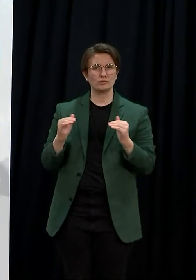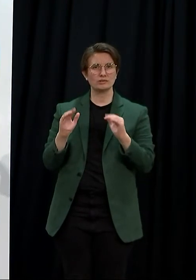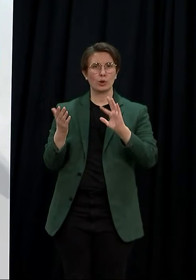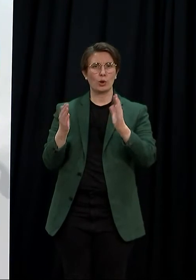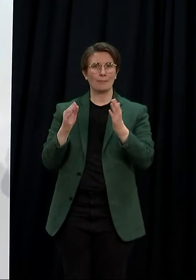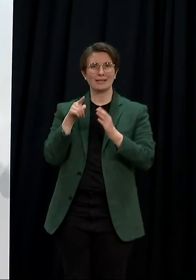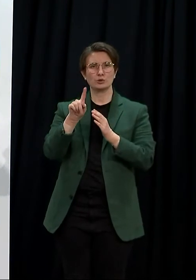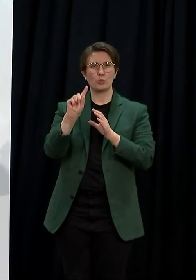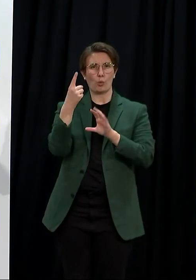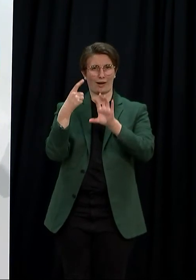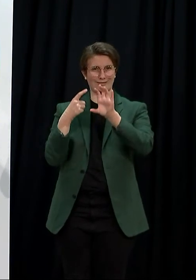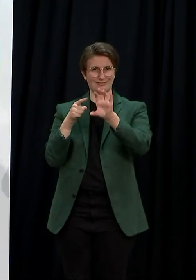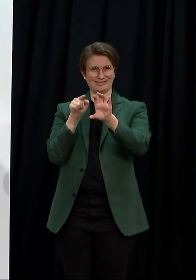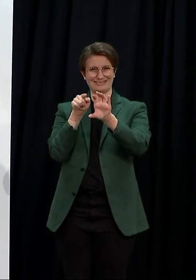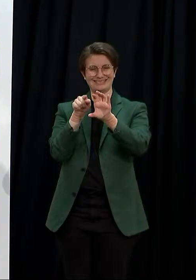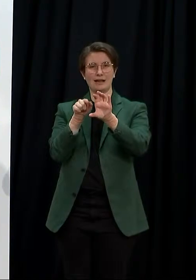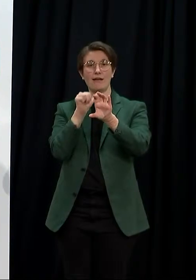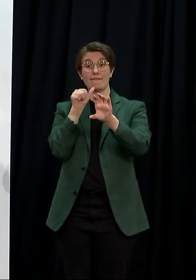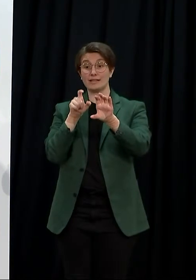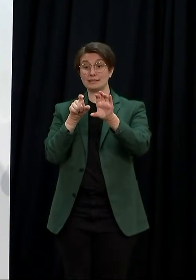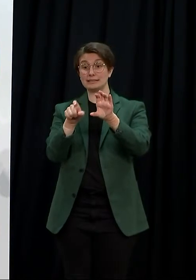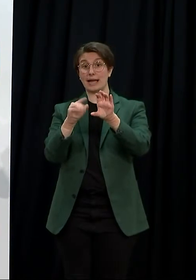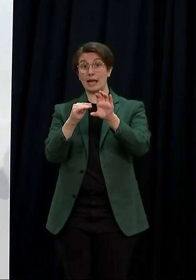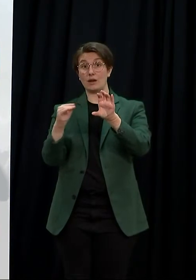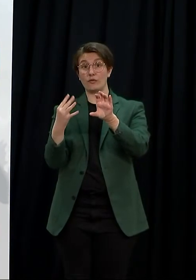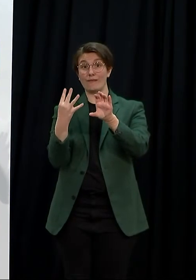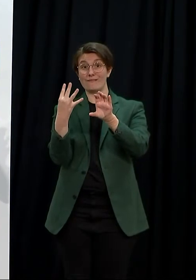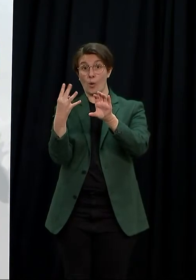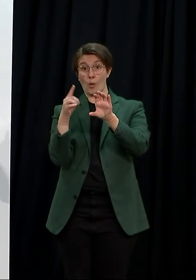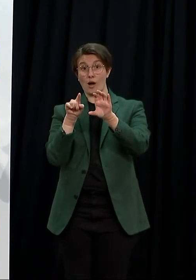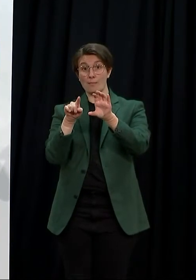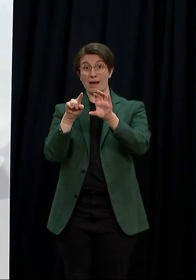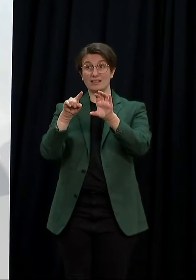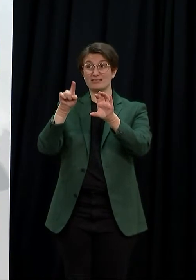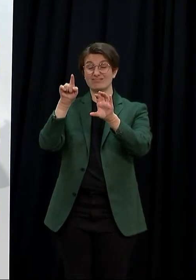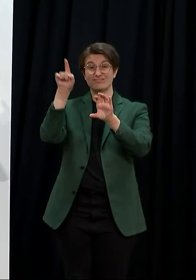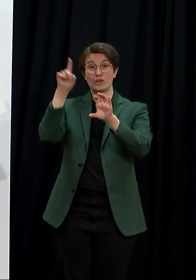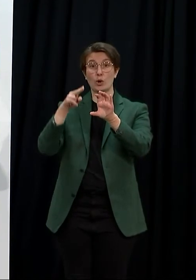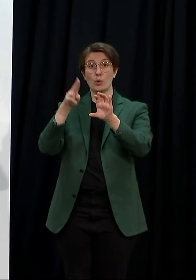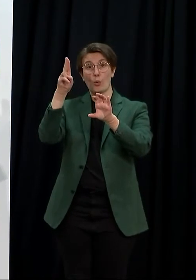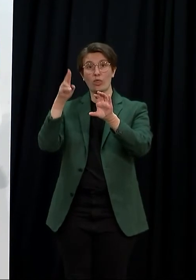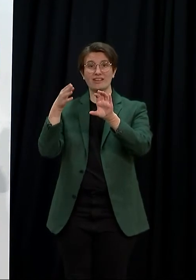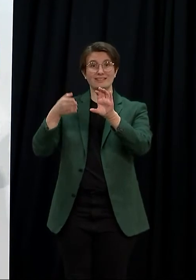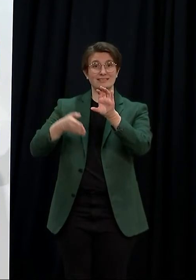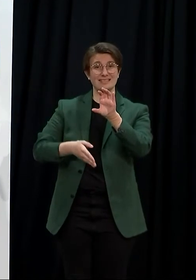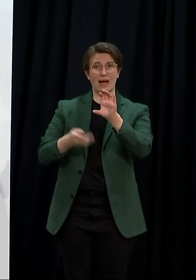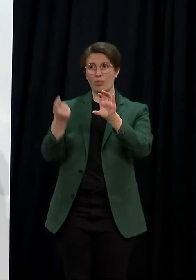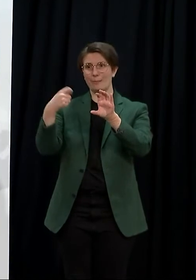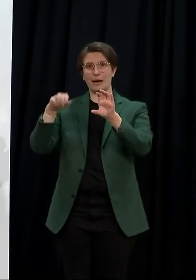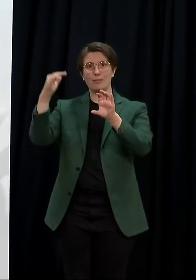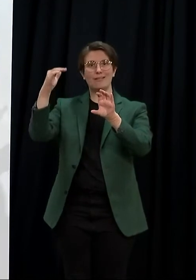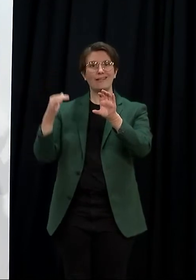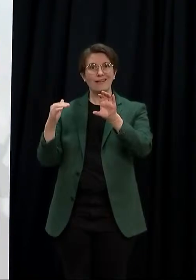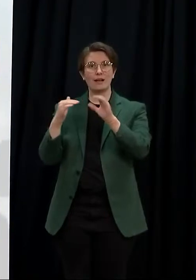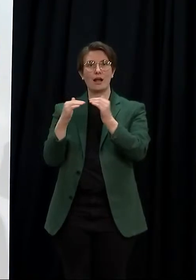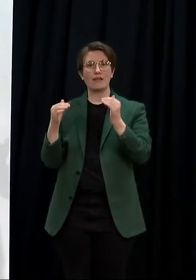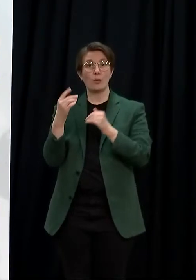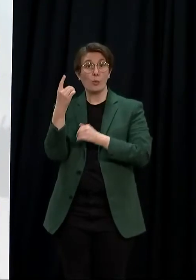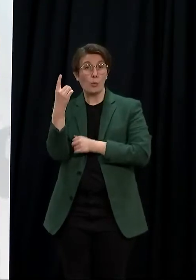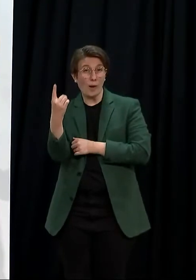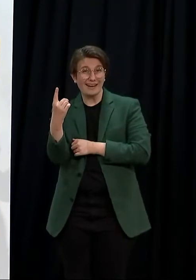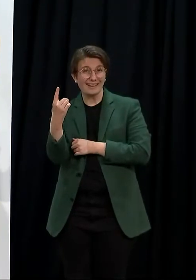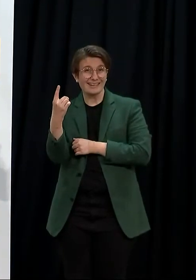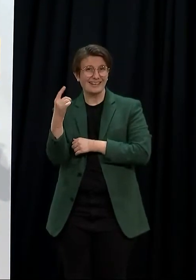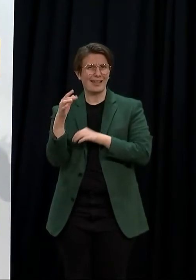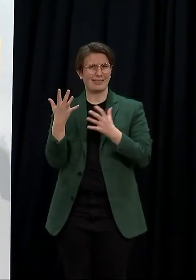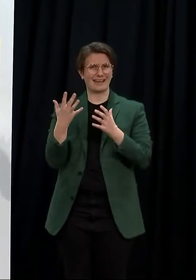perhaps split, would that be even, have you considered rules around boundaries would increase? It's really the level that Auckland is